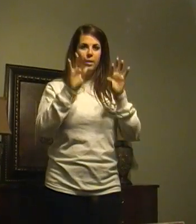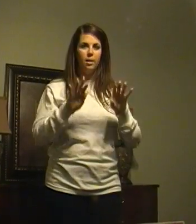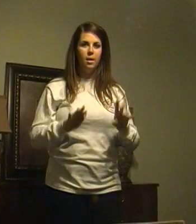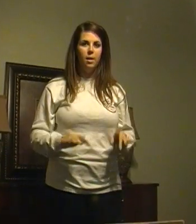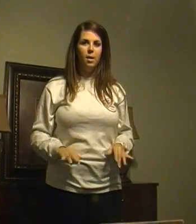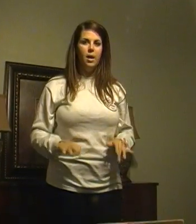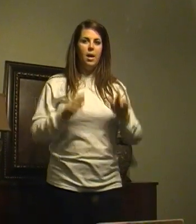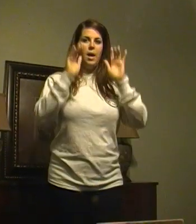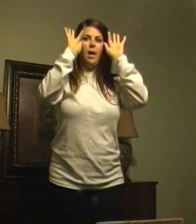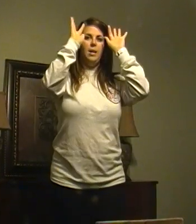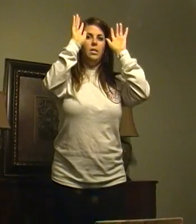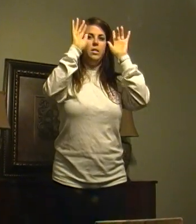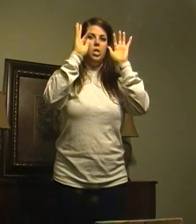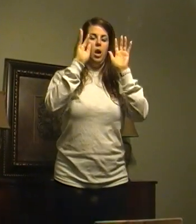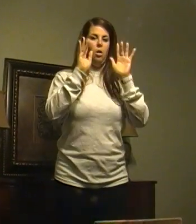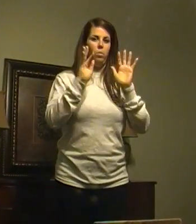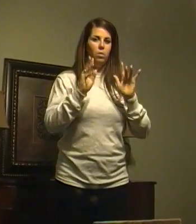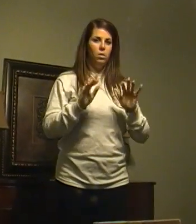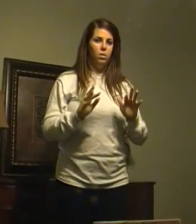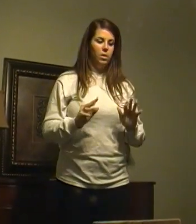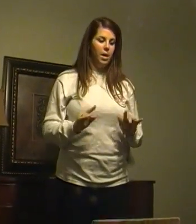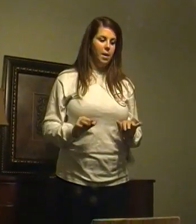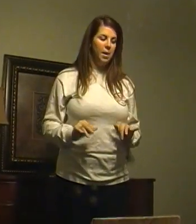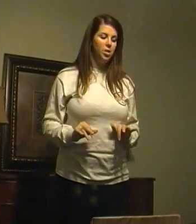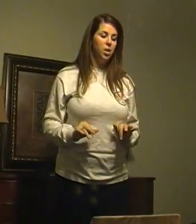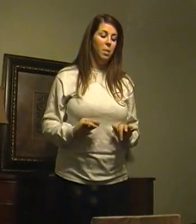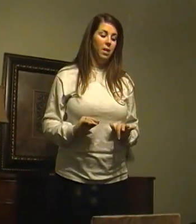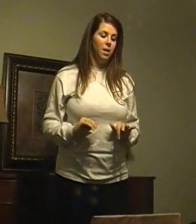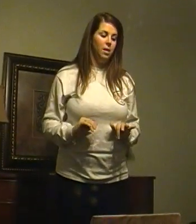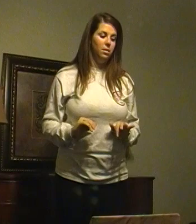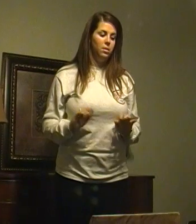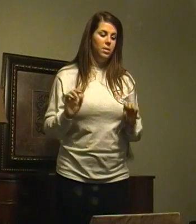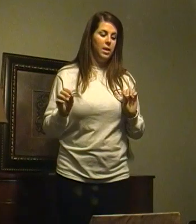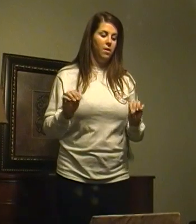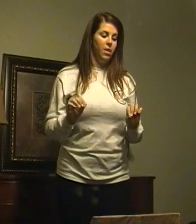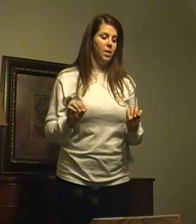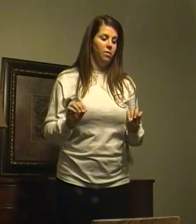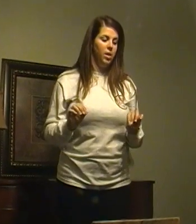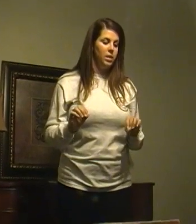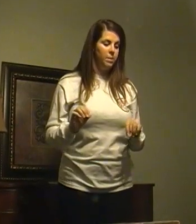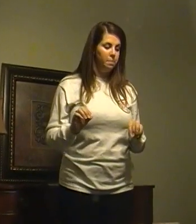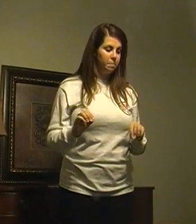rain and snow. Okay, make sure you're making that significant difference.